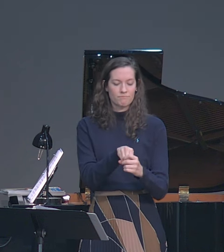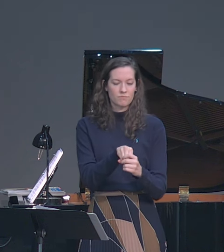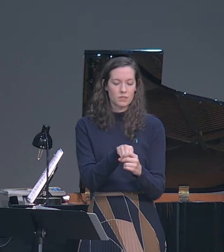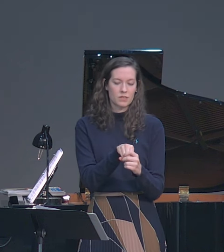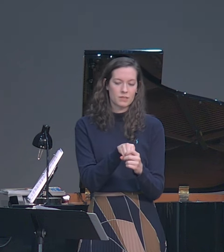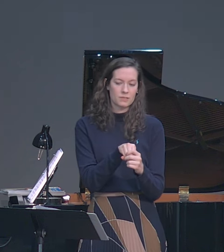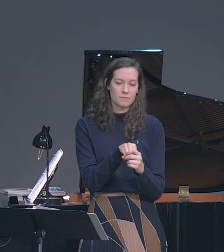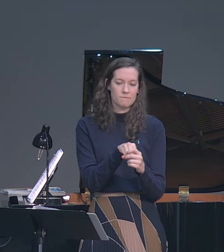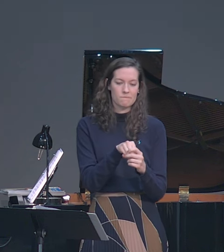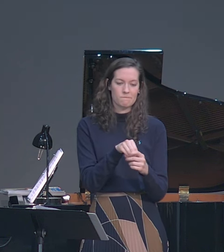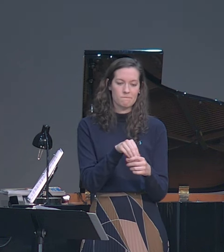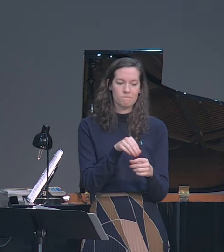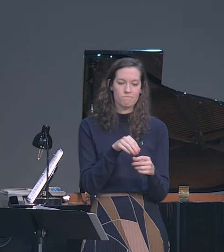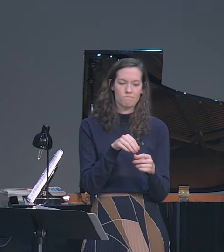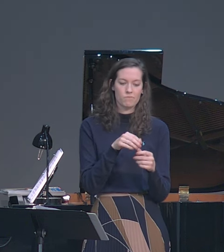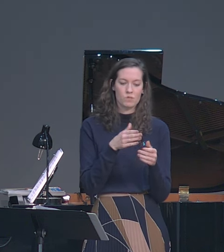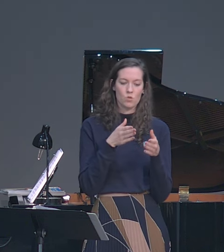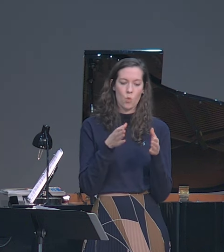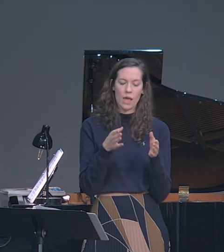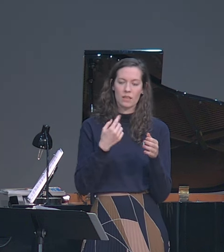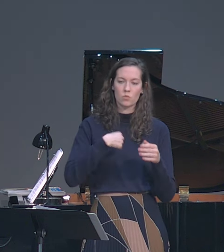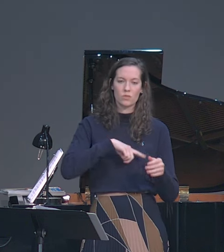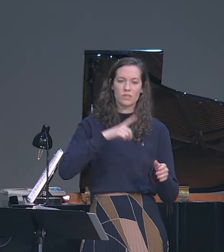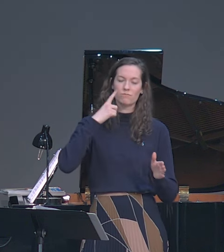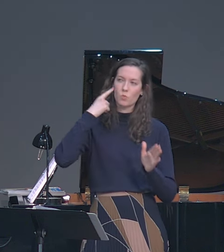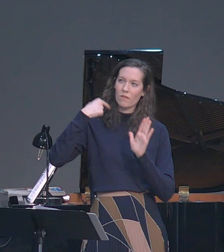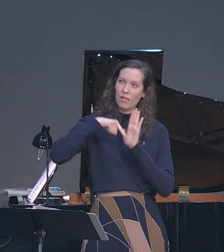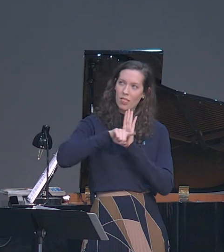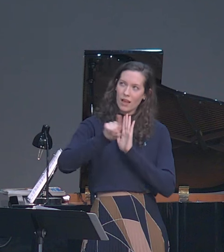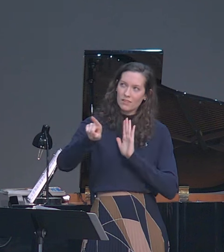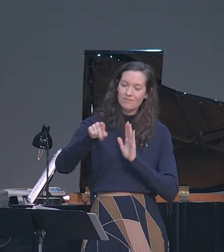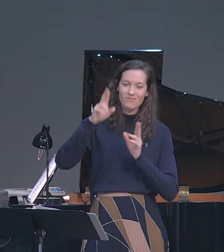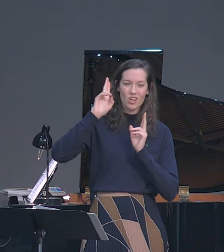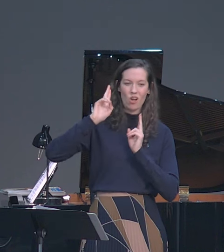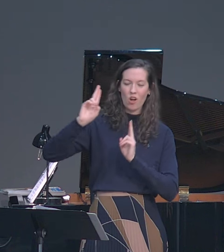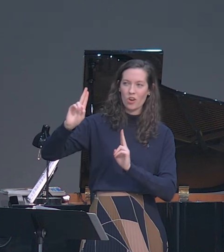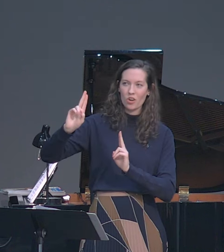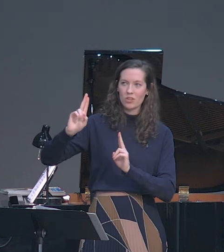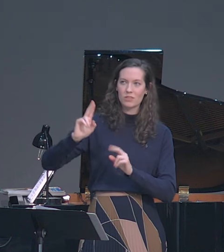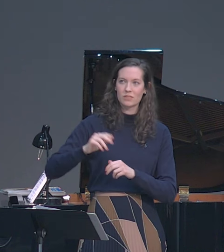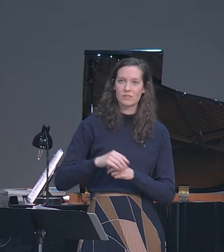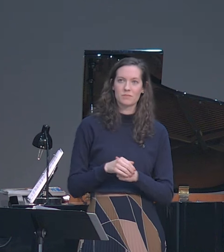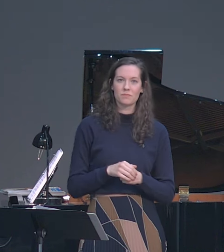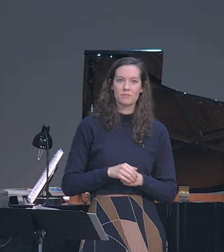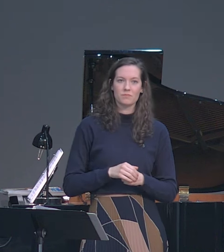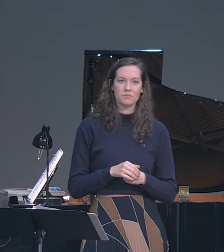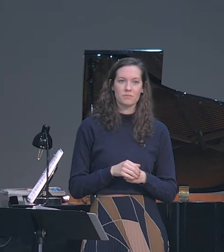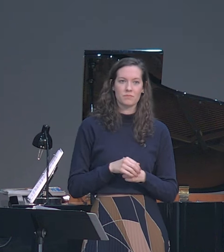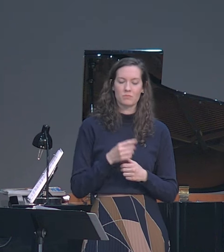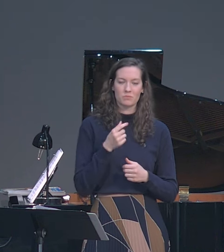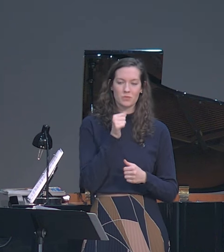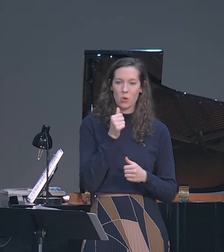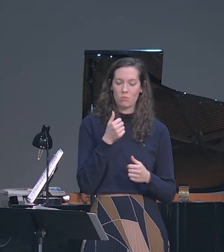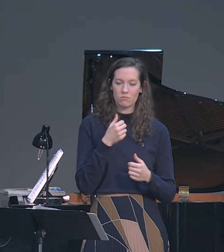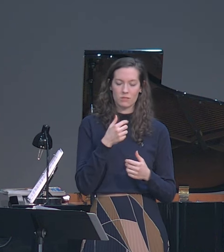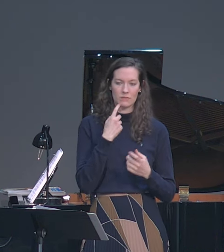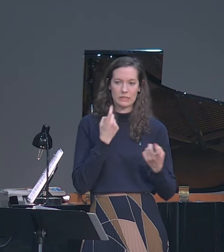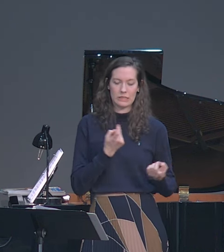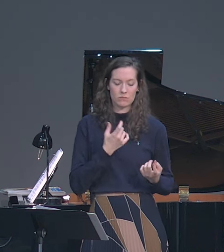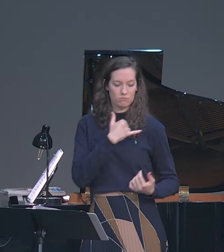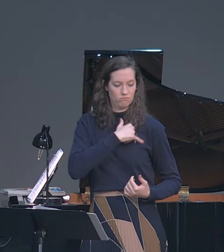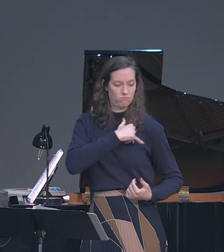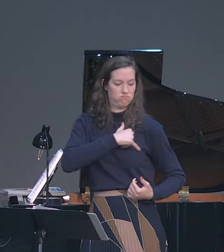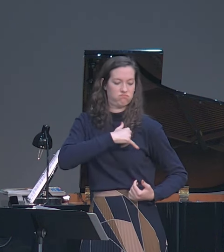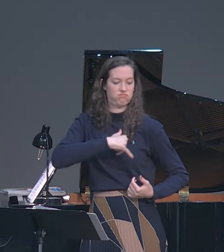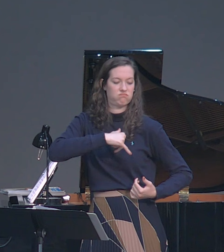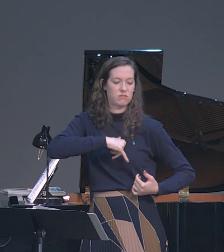we reflect and honor Christ, that we don't do it in an unworthy manner, that we don't discern the body and blood of the Lord. And those